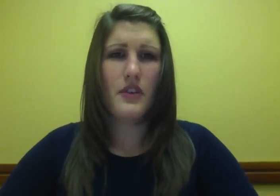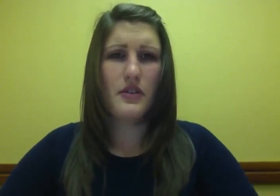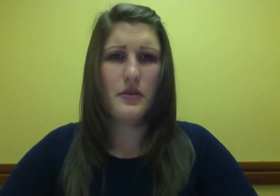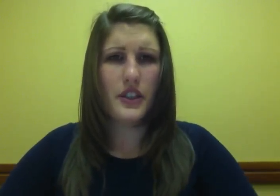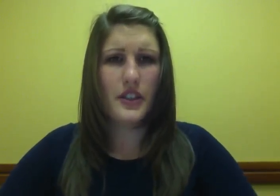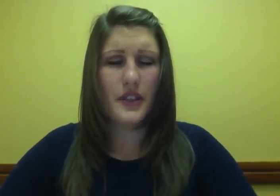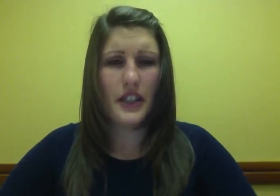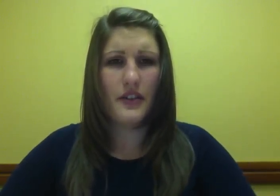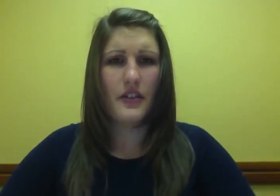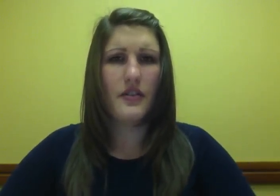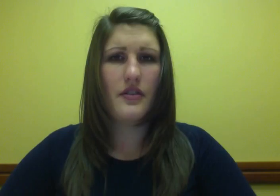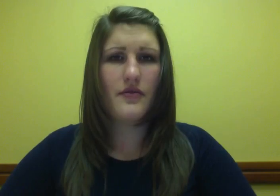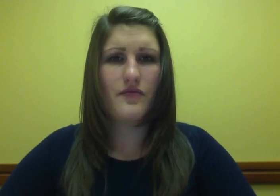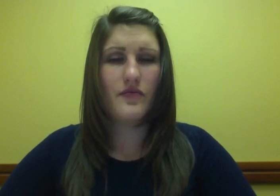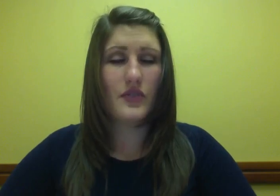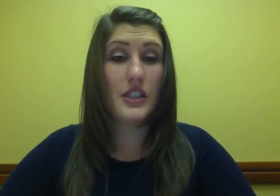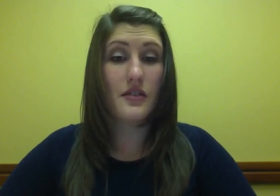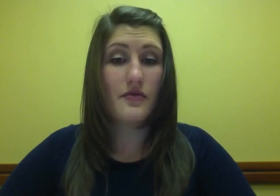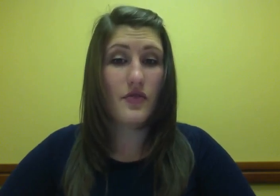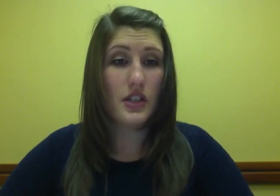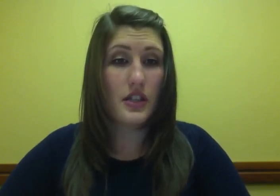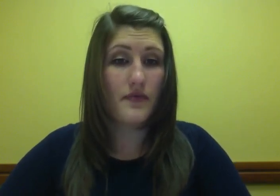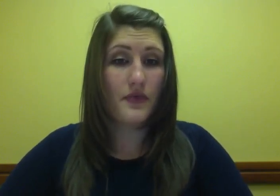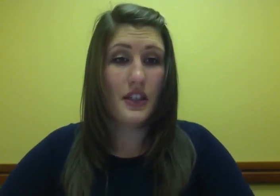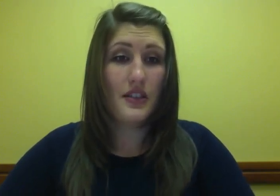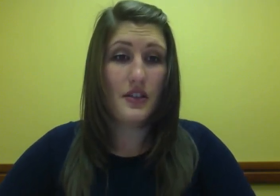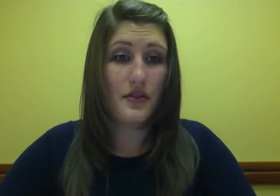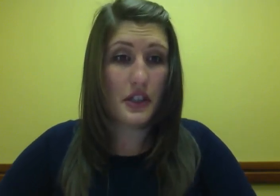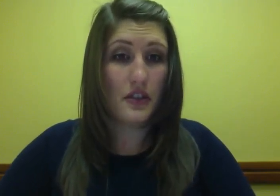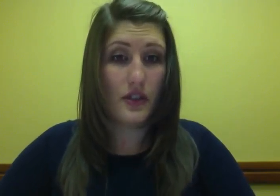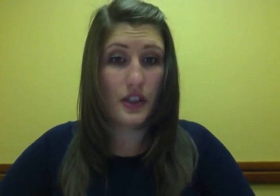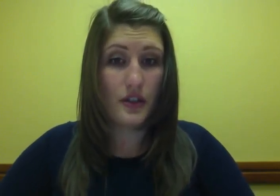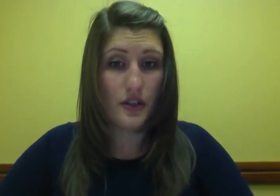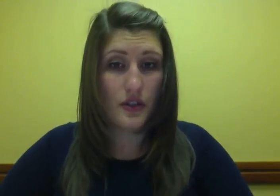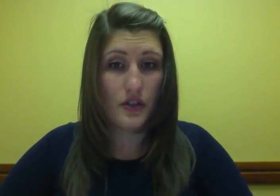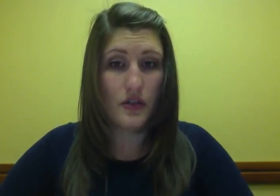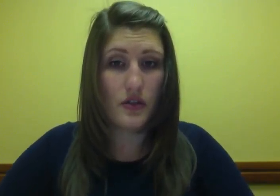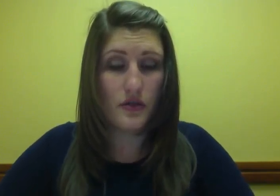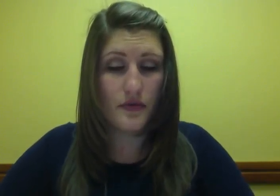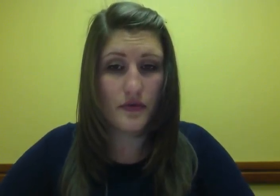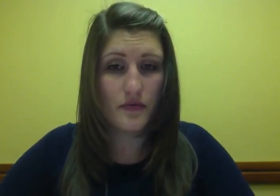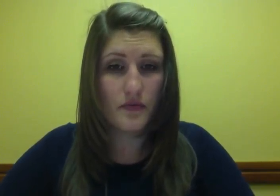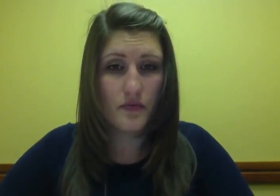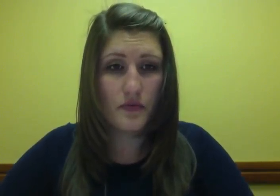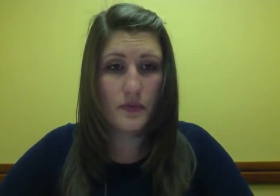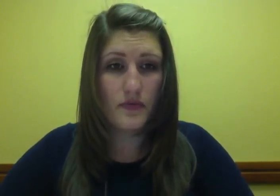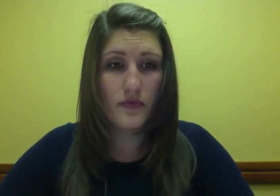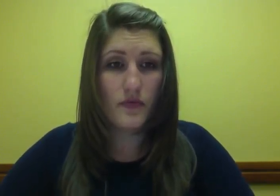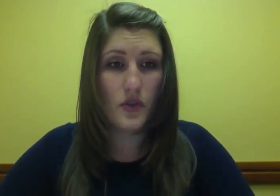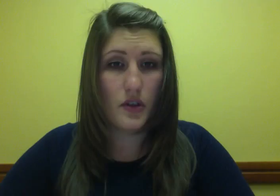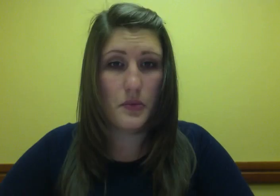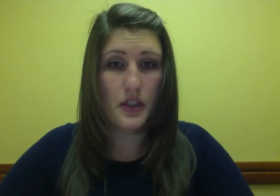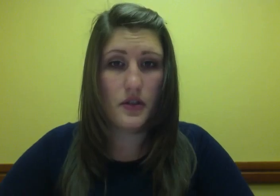So I'm curious, am I going to have to, see. This is a very long video. Do I have to do the whole 20 minutes or